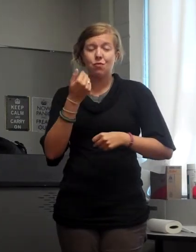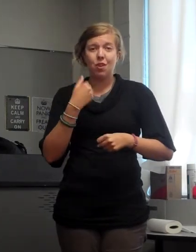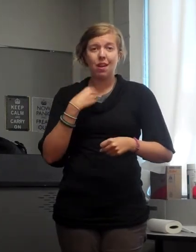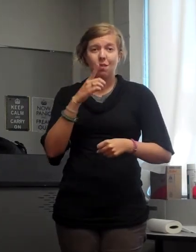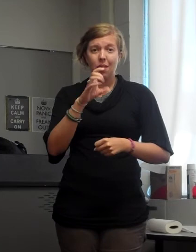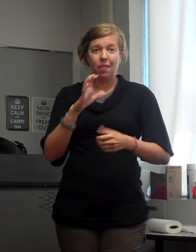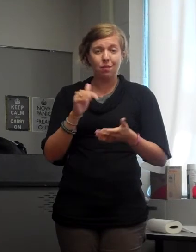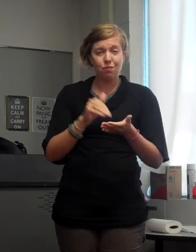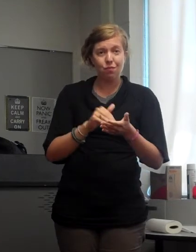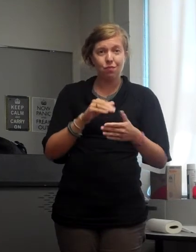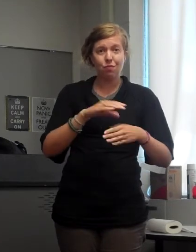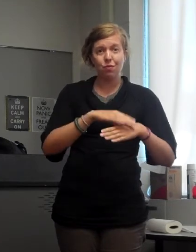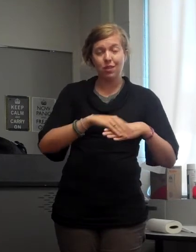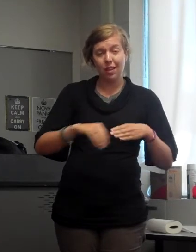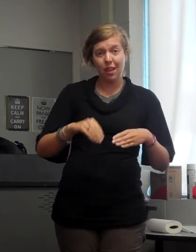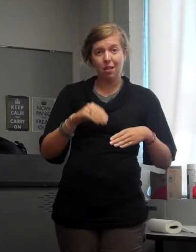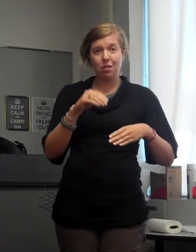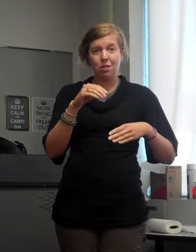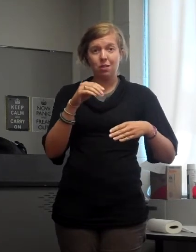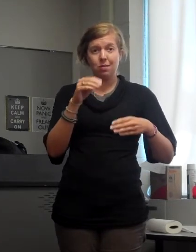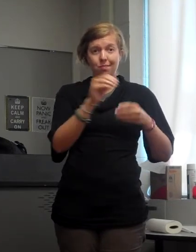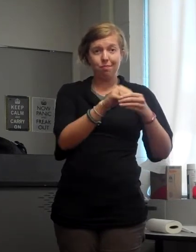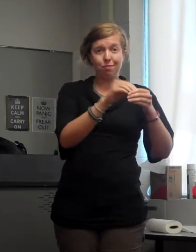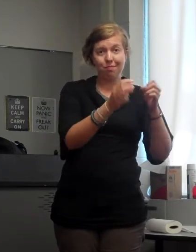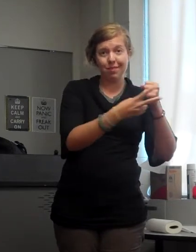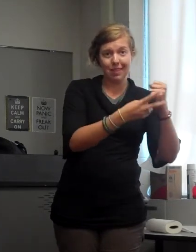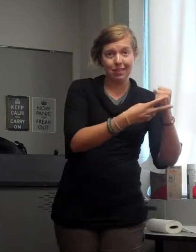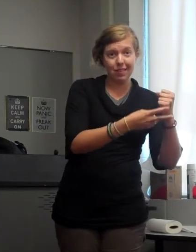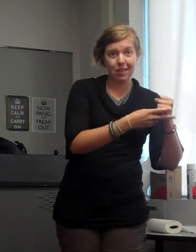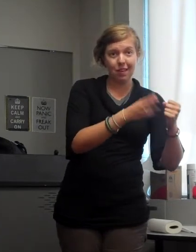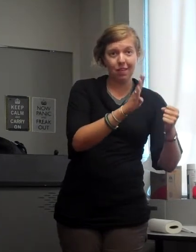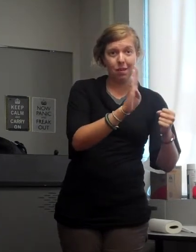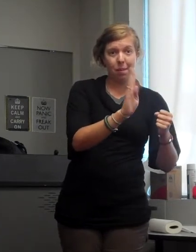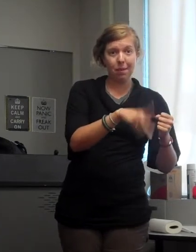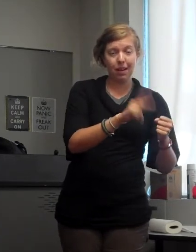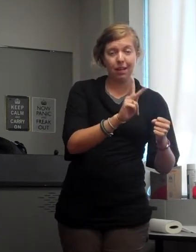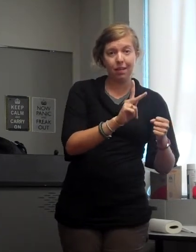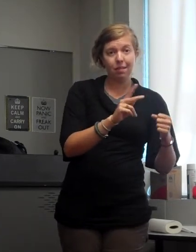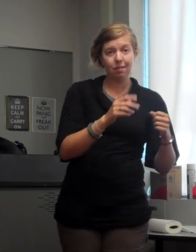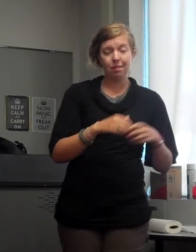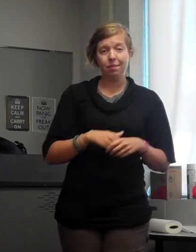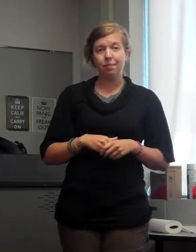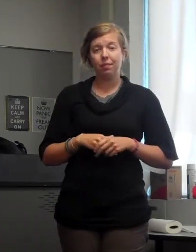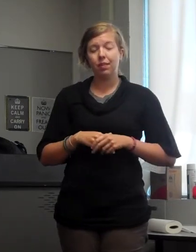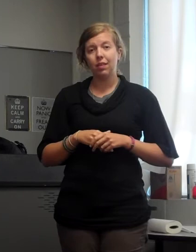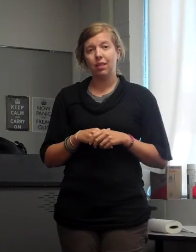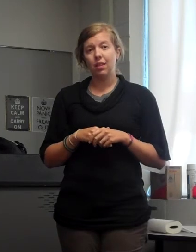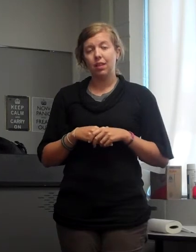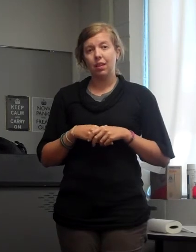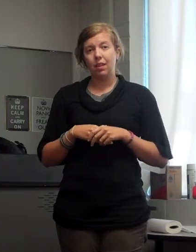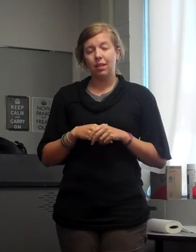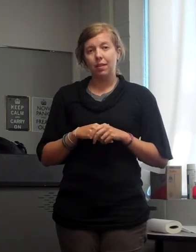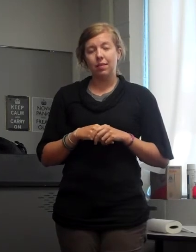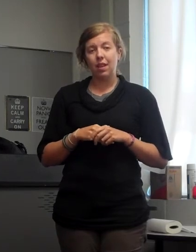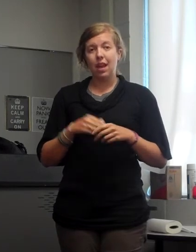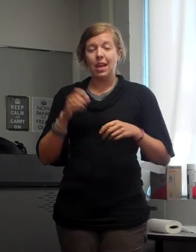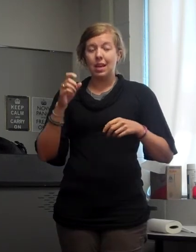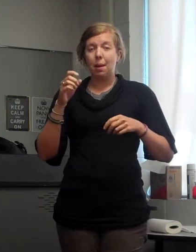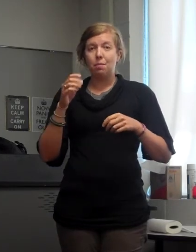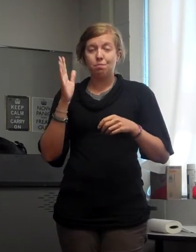proven to be a value because we've had to use it like 4 times since we've been on this. Maybe not all of it, but part of it, for whatever